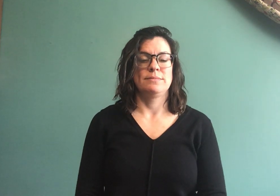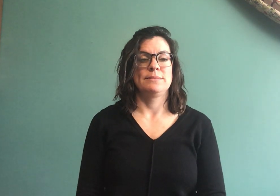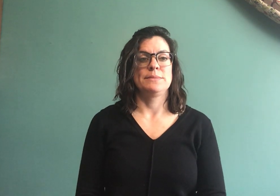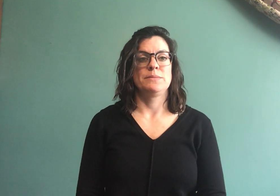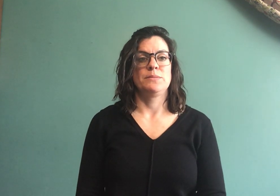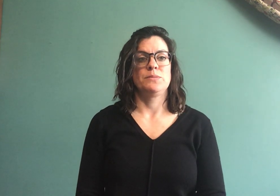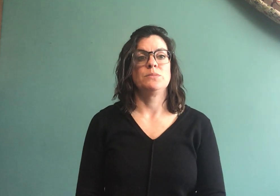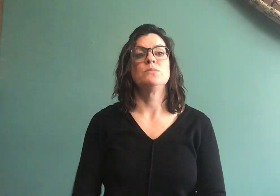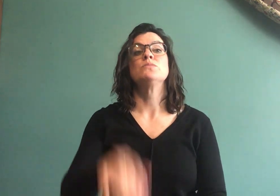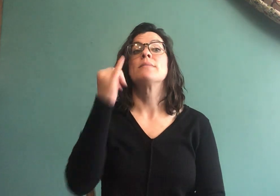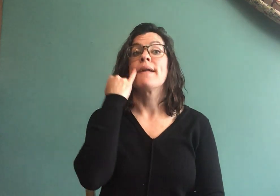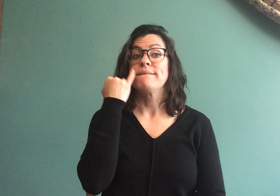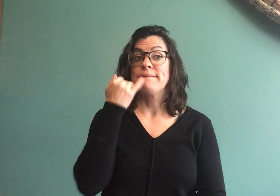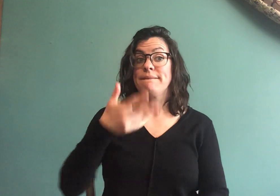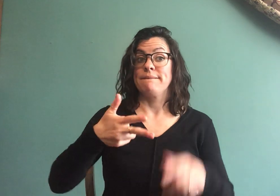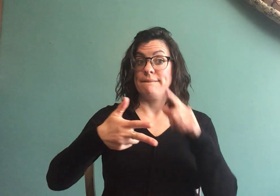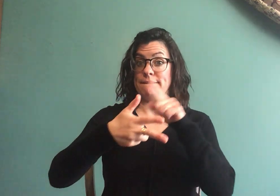wire, what am I going to do? Sam?